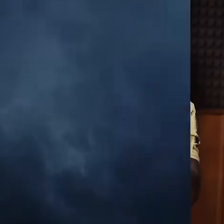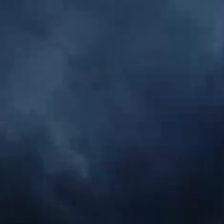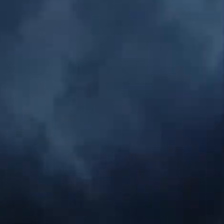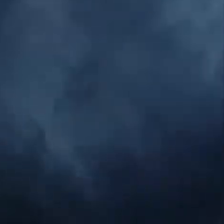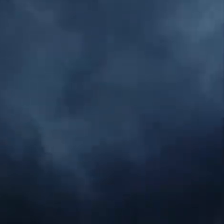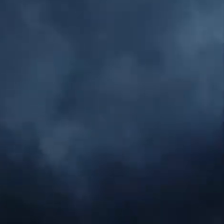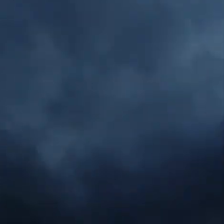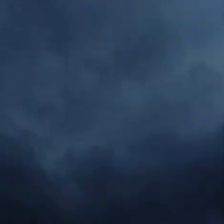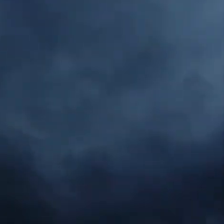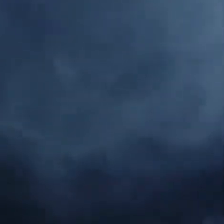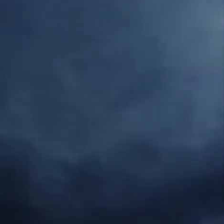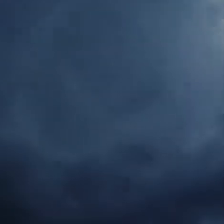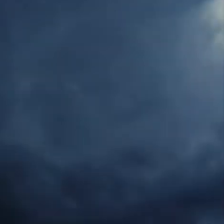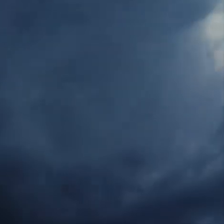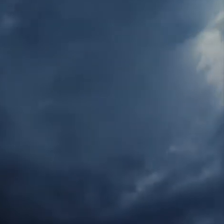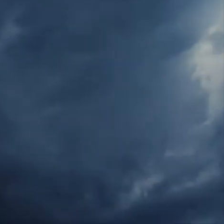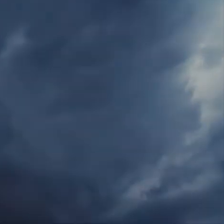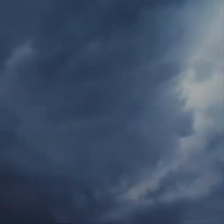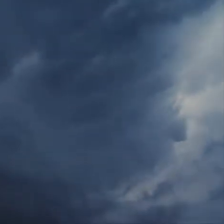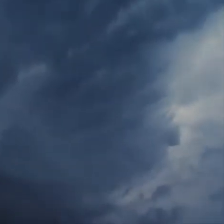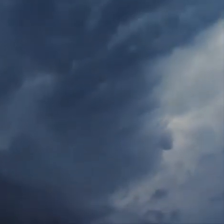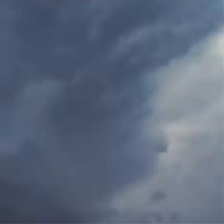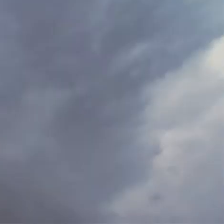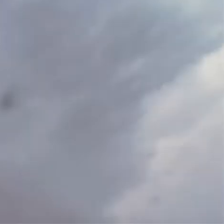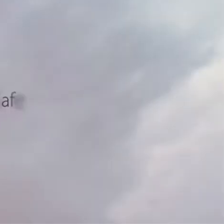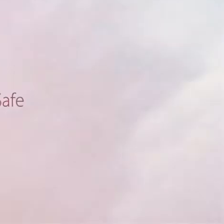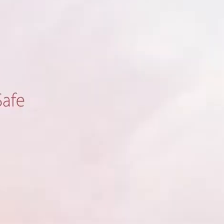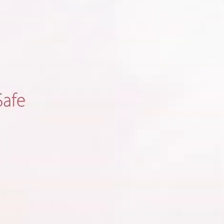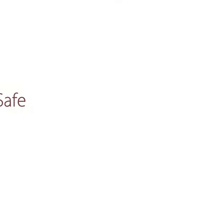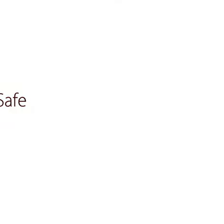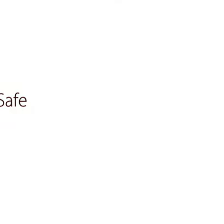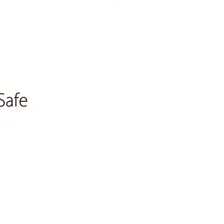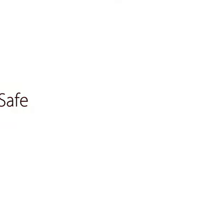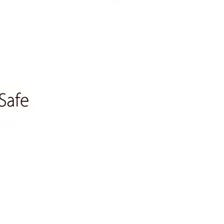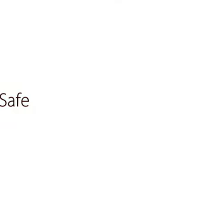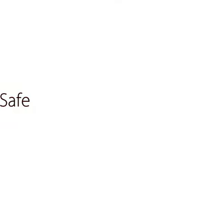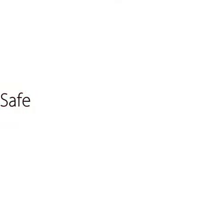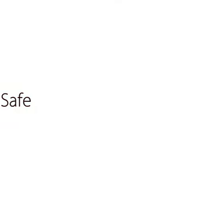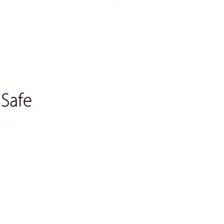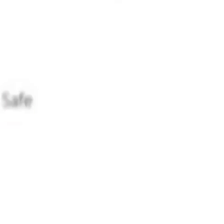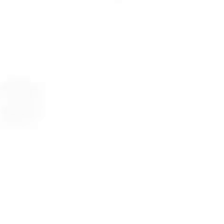solstices.